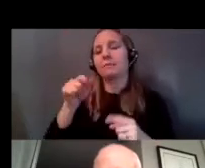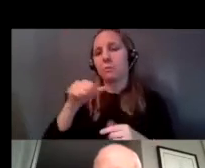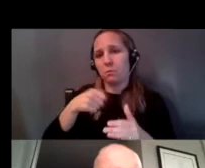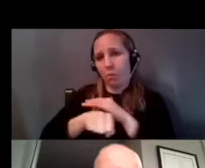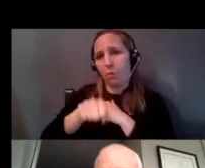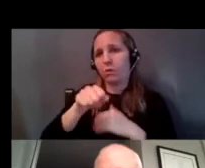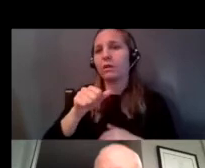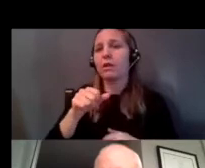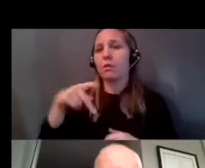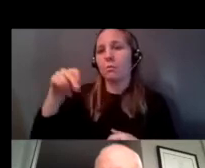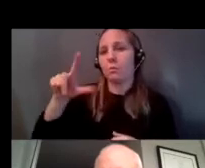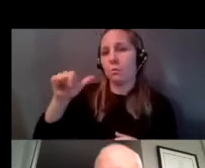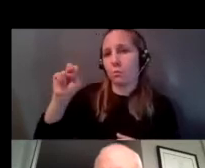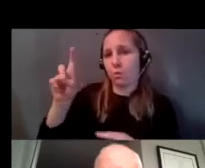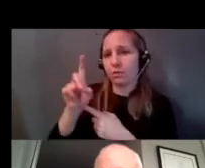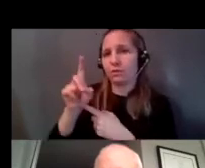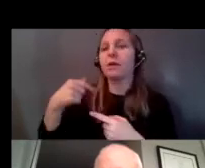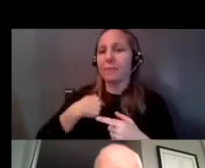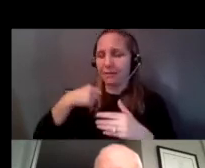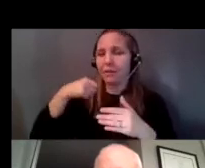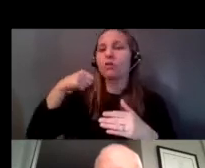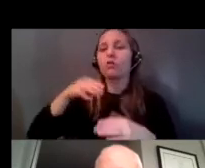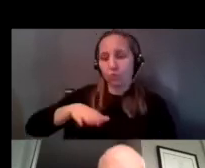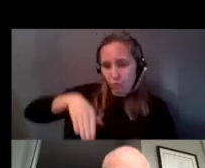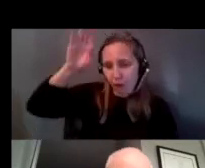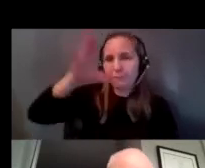of growing up and being raised here on these territories.